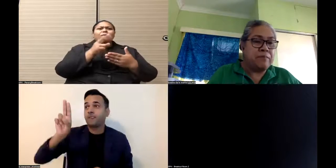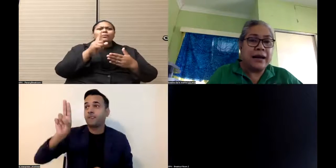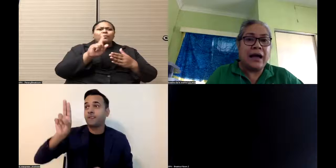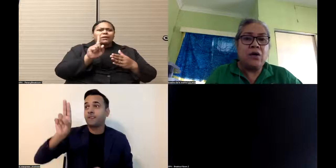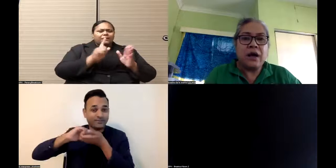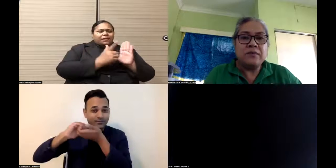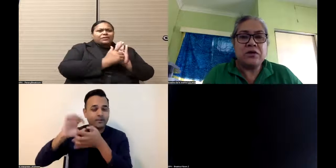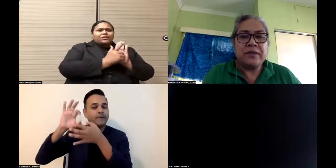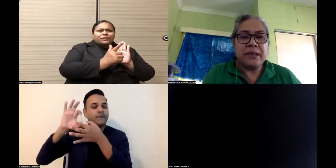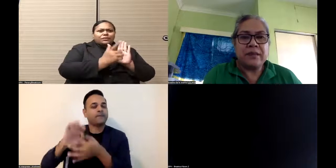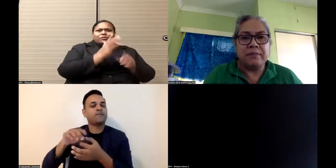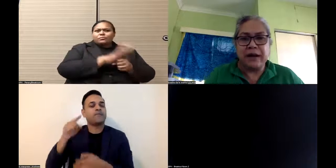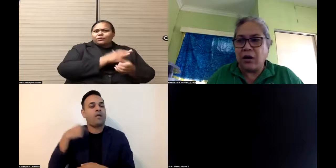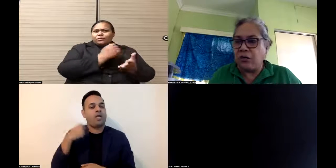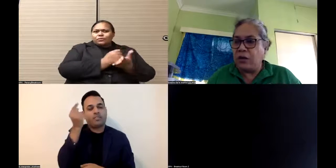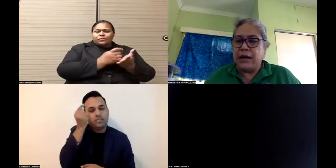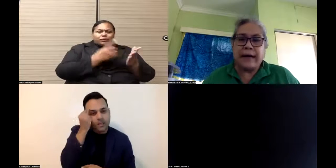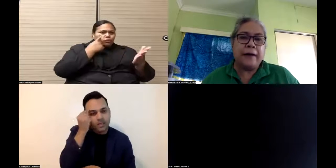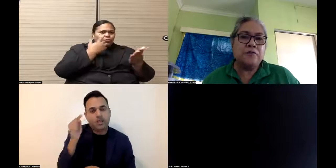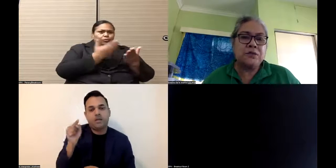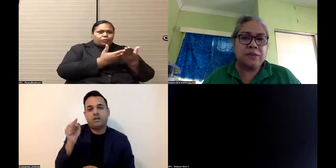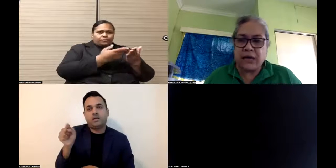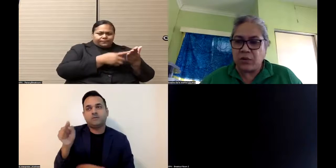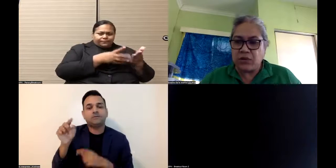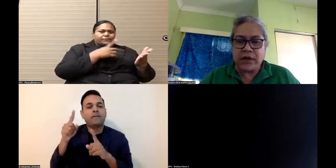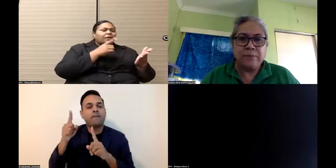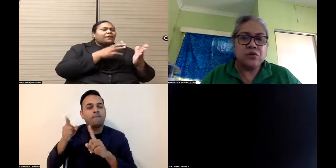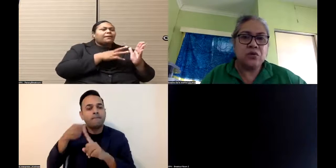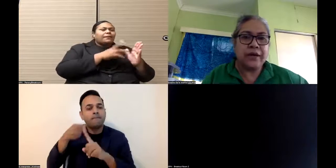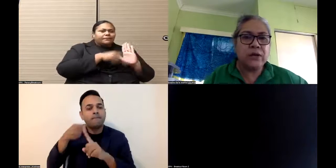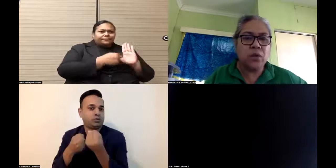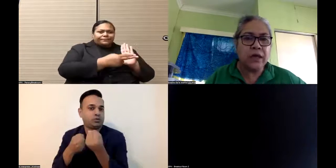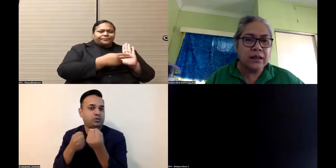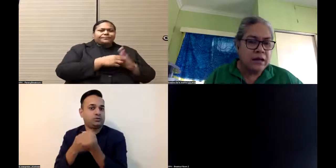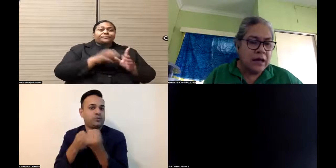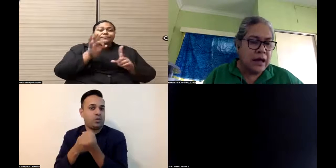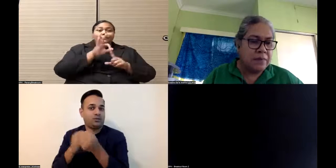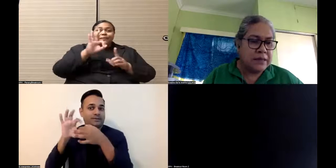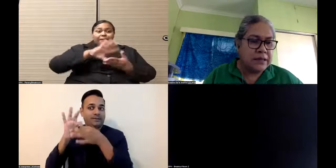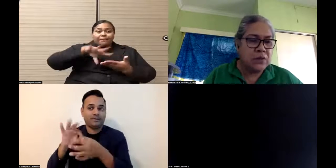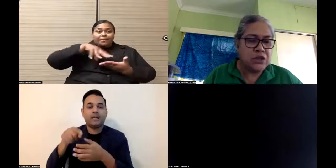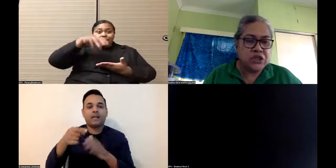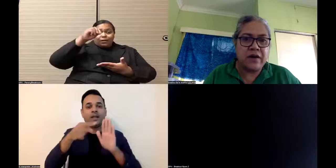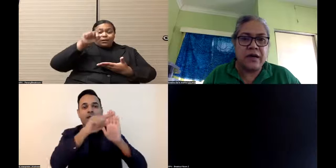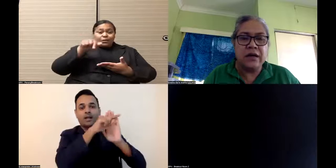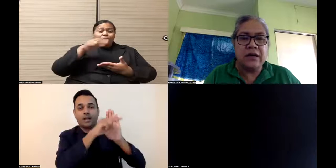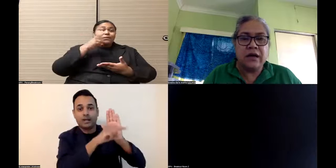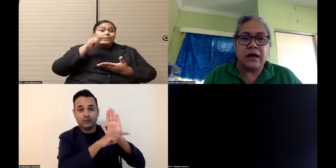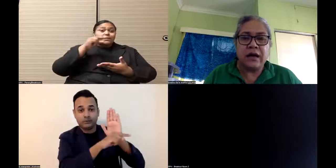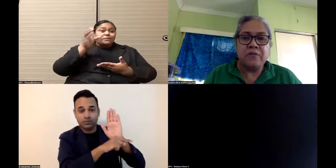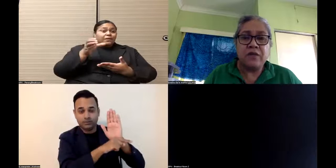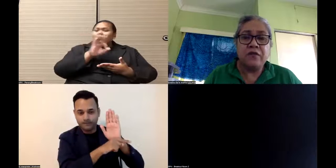The Palau, I'm sorry, but the Palau speaker was not able to connect well, but he was